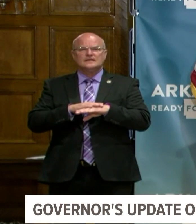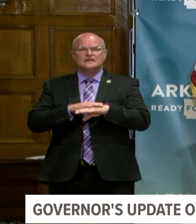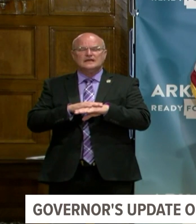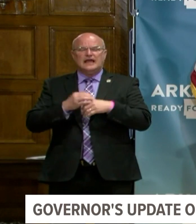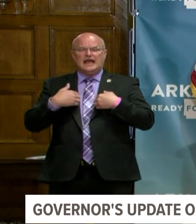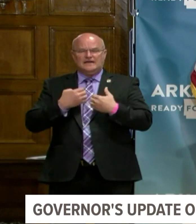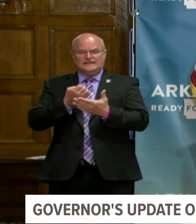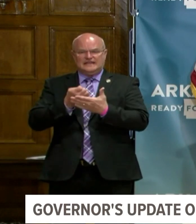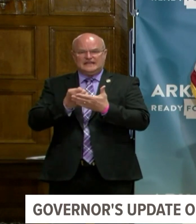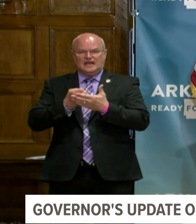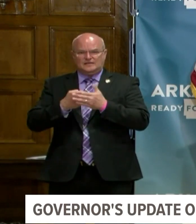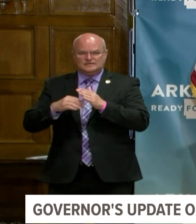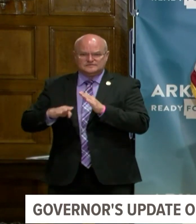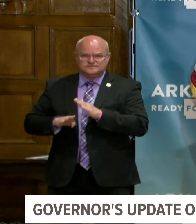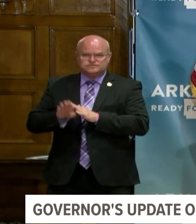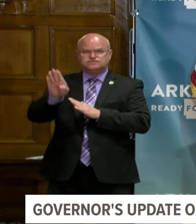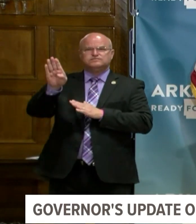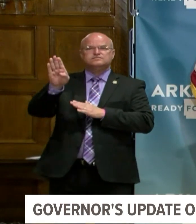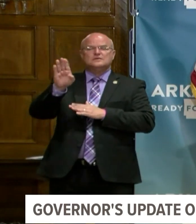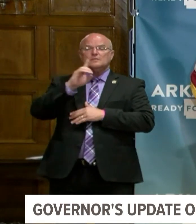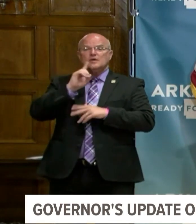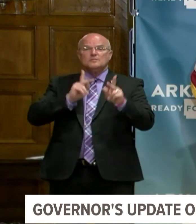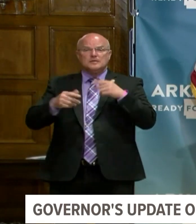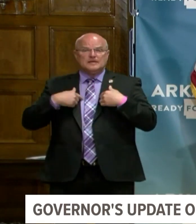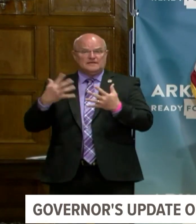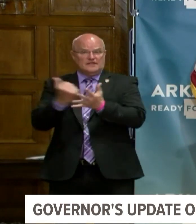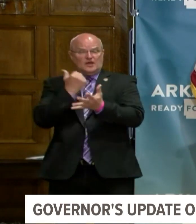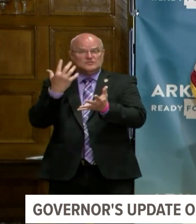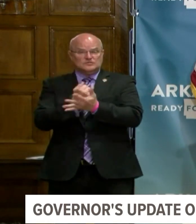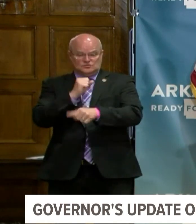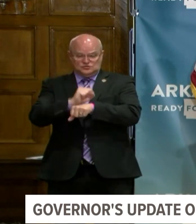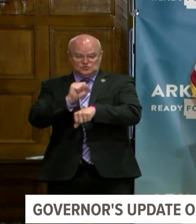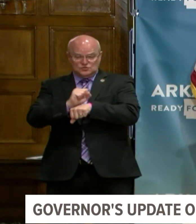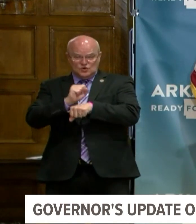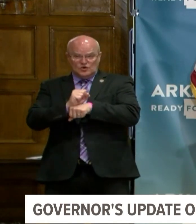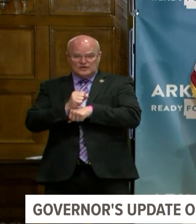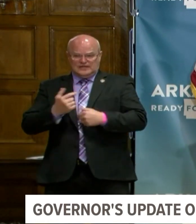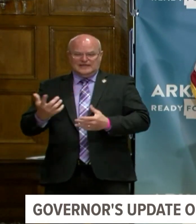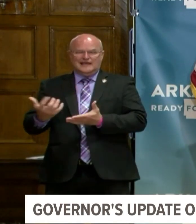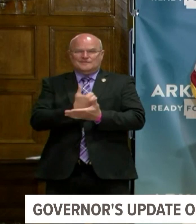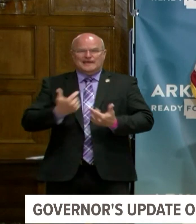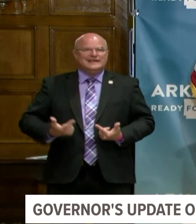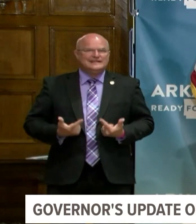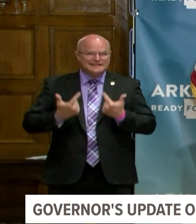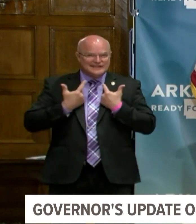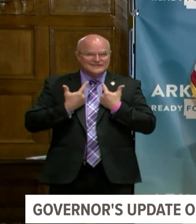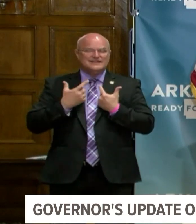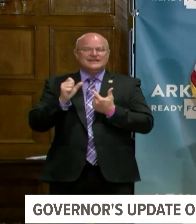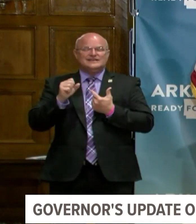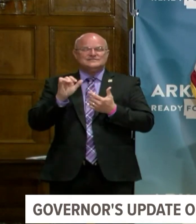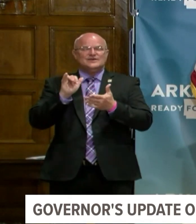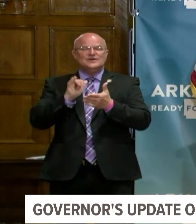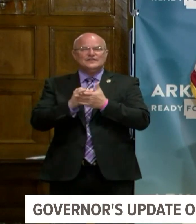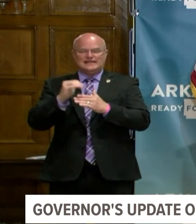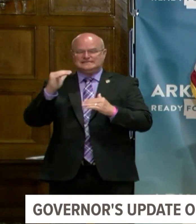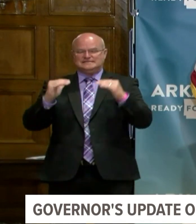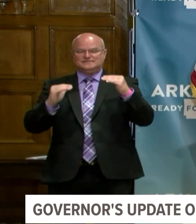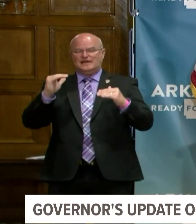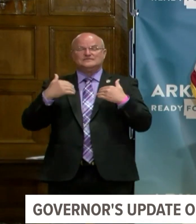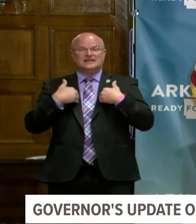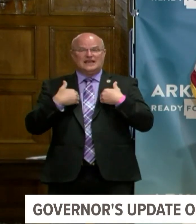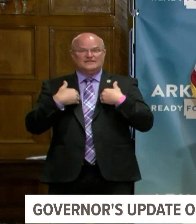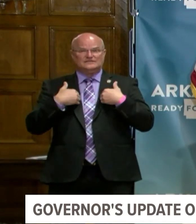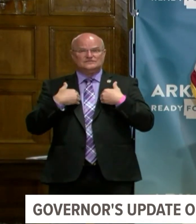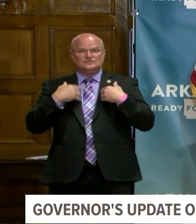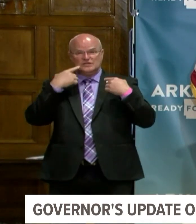re-energize our economy, make sure that people have opportunity to work and make a living. And so that's a balance we're having